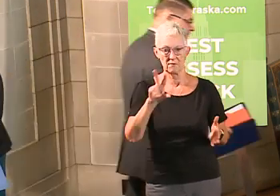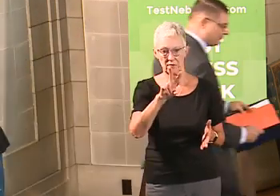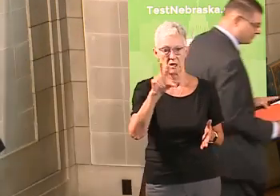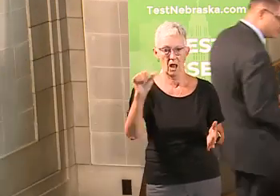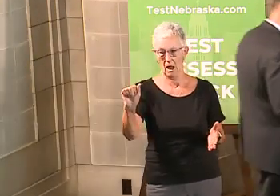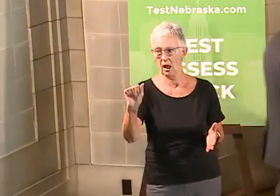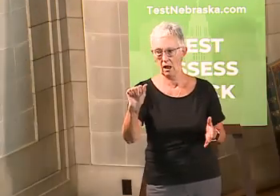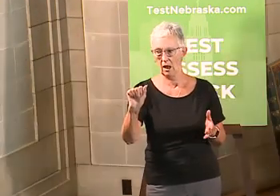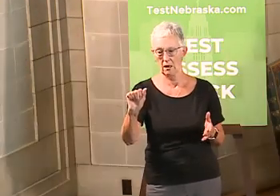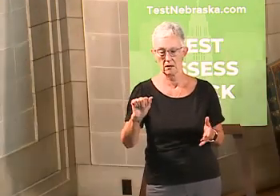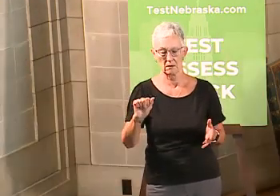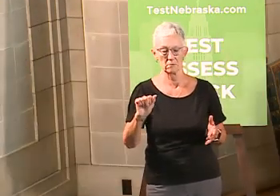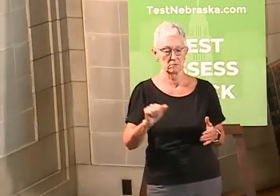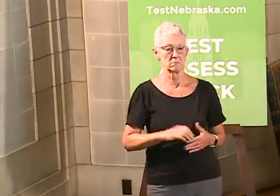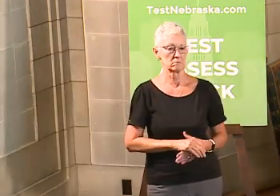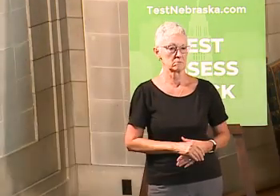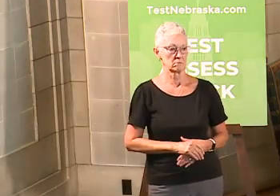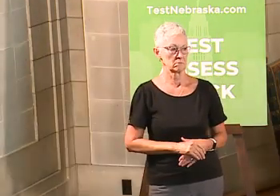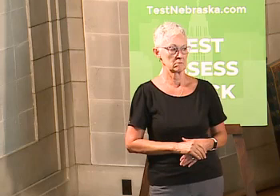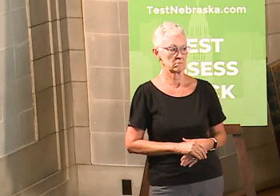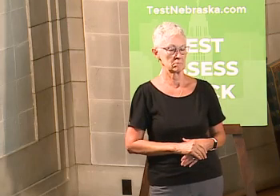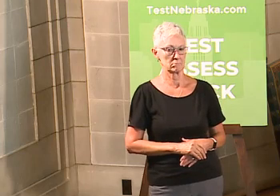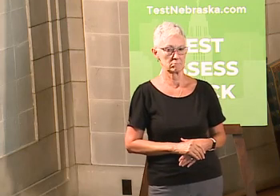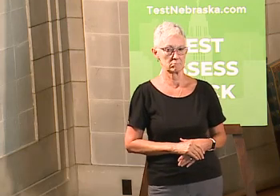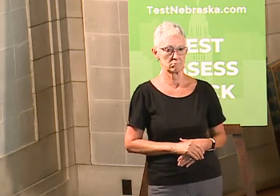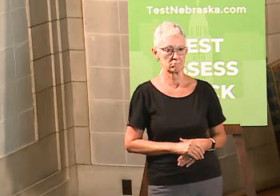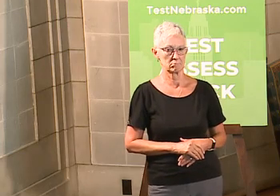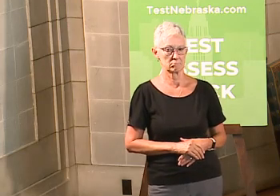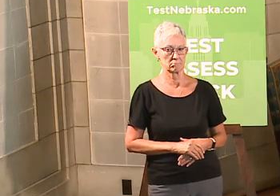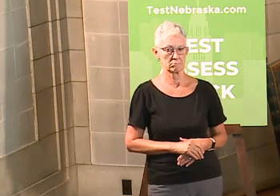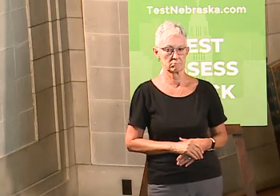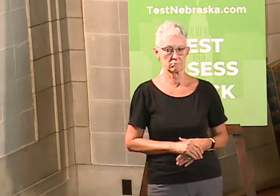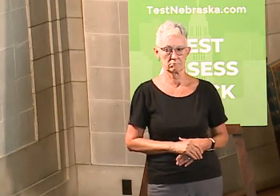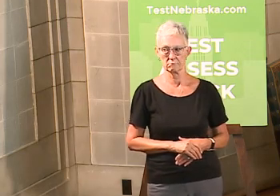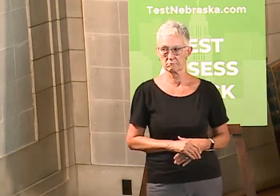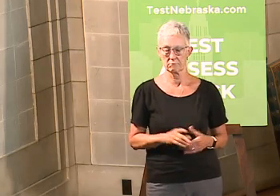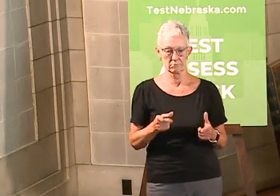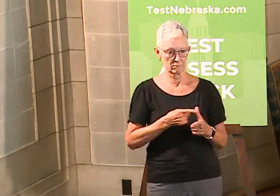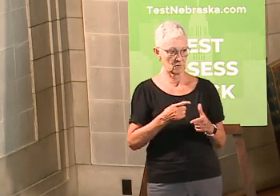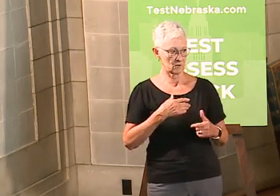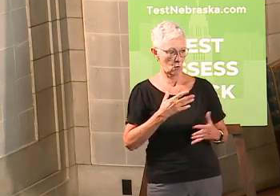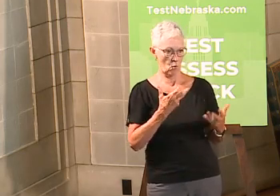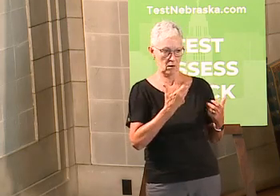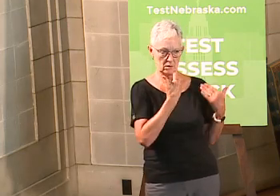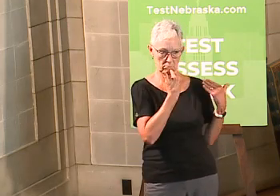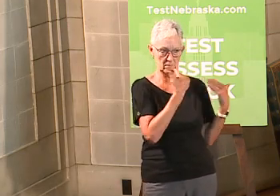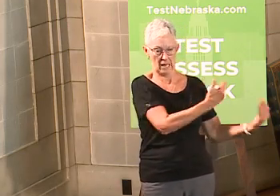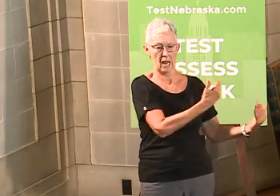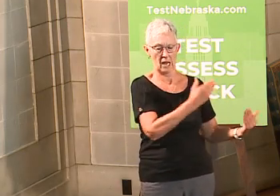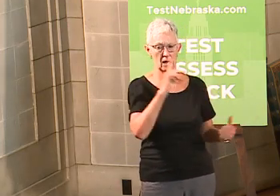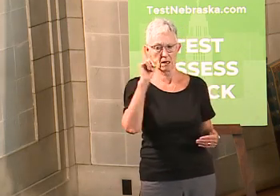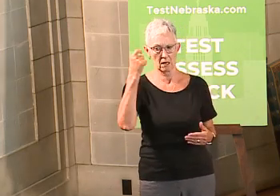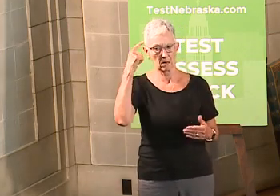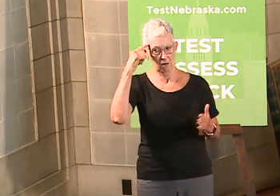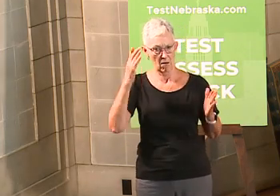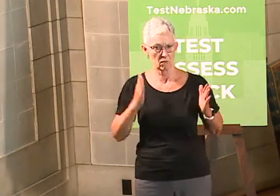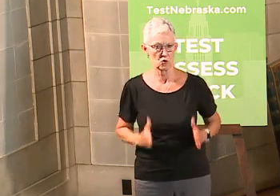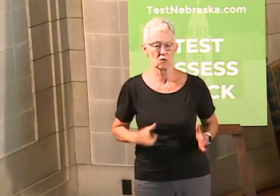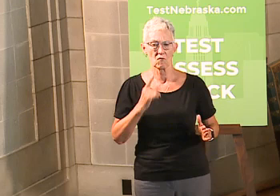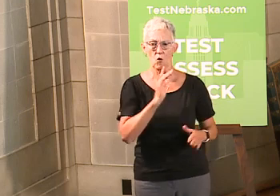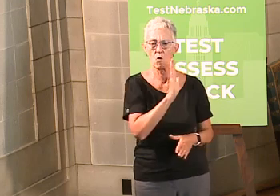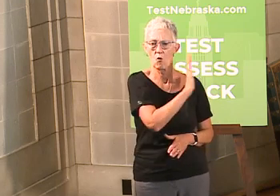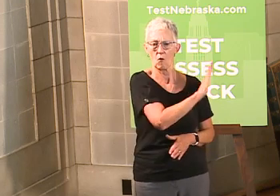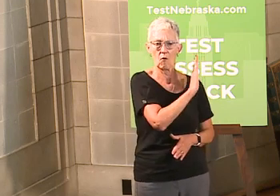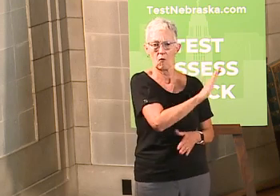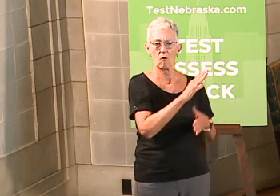Thank you. First of all, let me thank the governor and for his leadership. There's been so